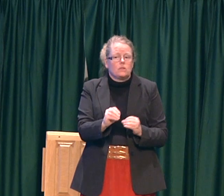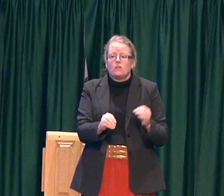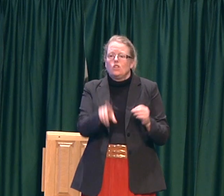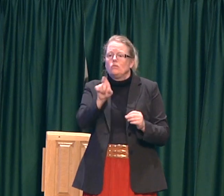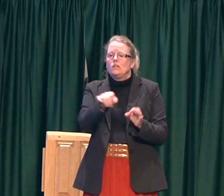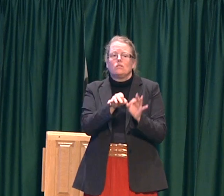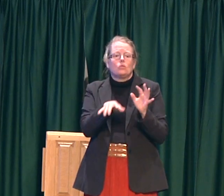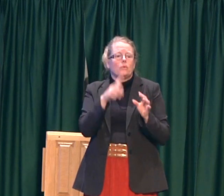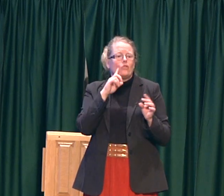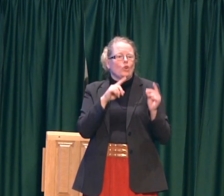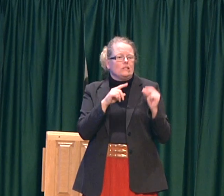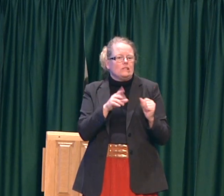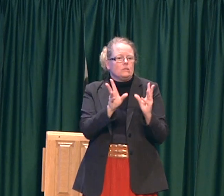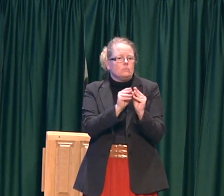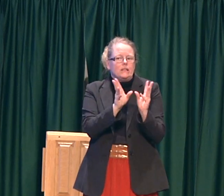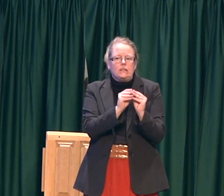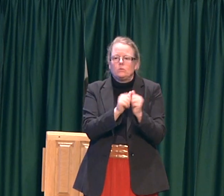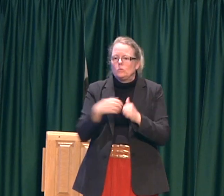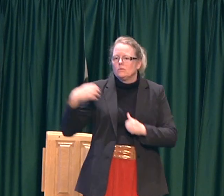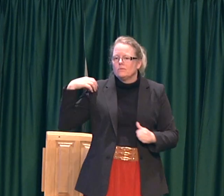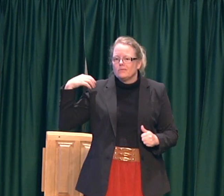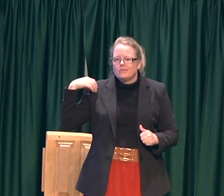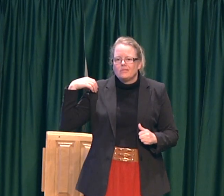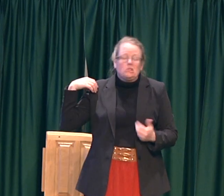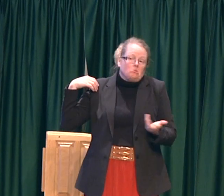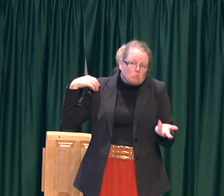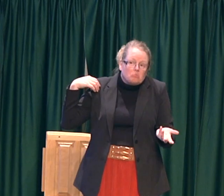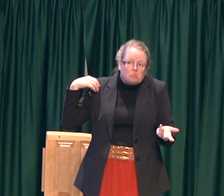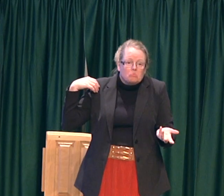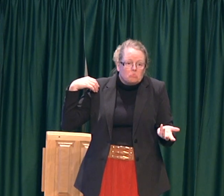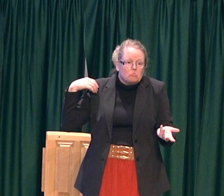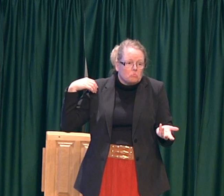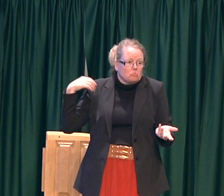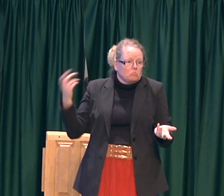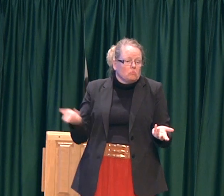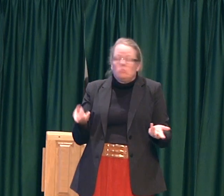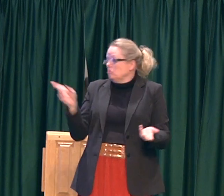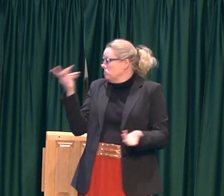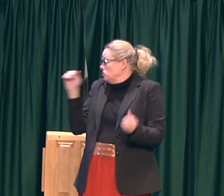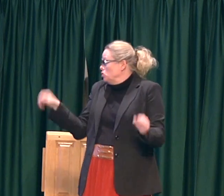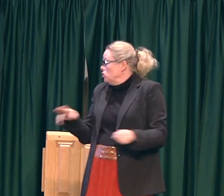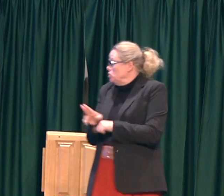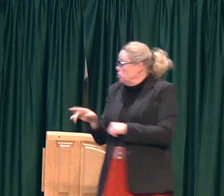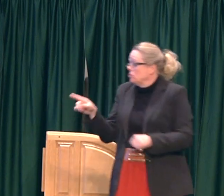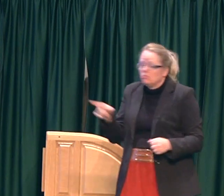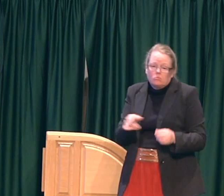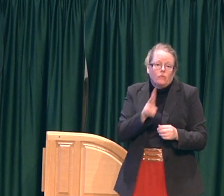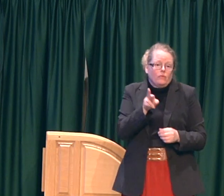It could be a good use for office settings, perhaps a last-minute meeting that's called. right? That could be an